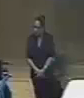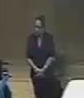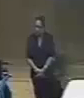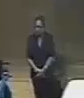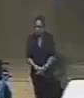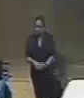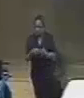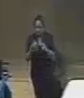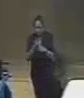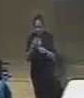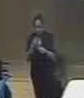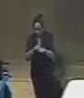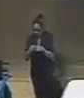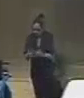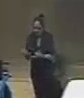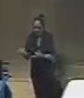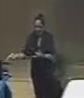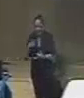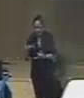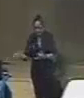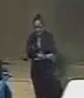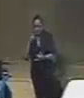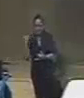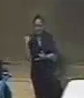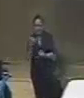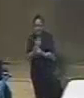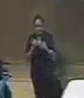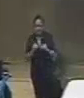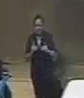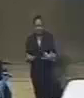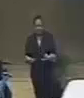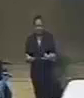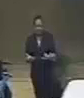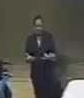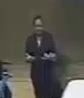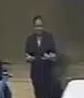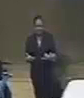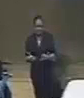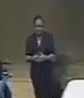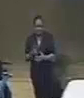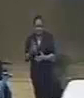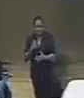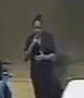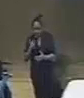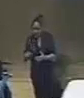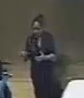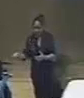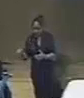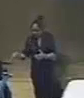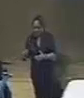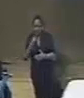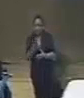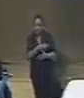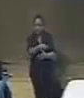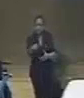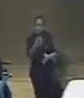they're the things that are going to be affecting our teaching, because that's what they're going to be working with in industry. That's